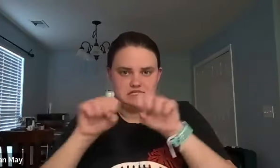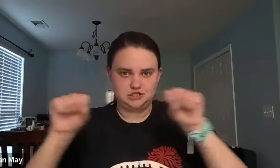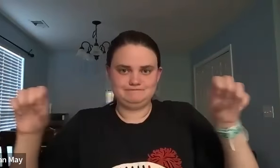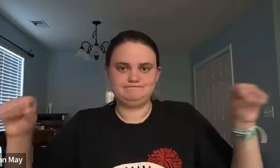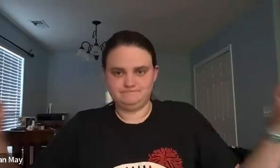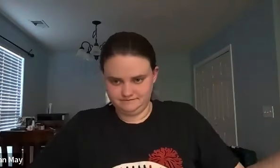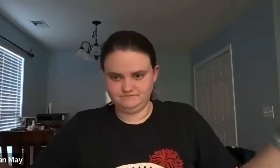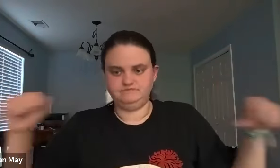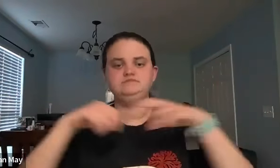sausage.